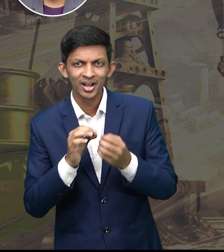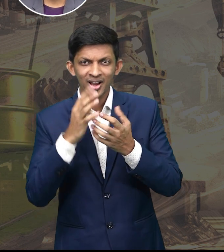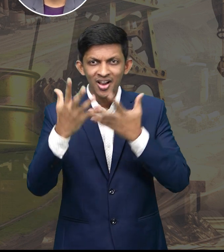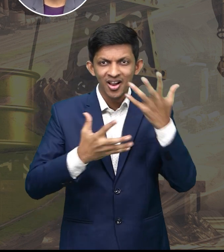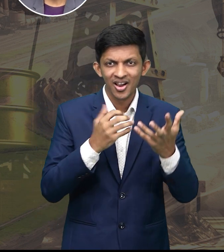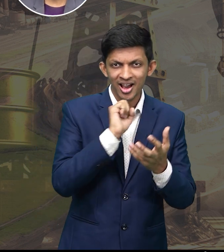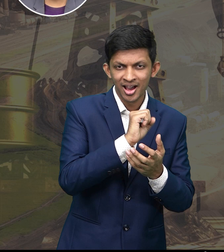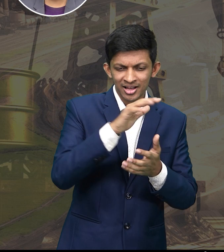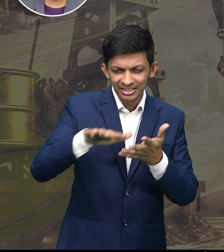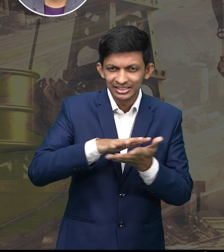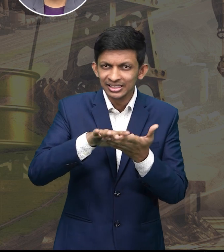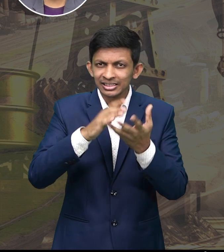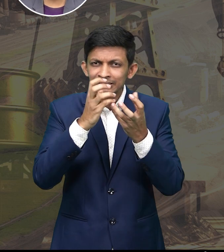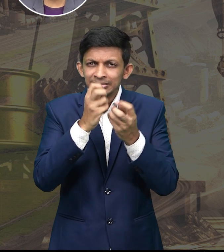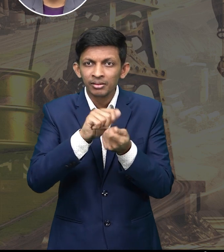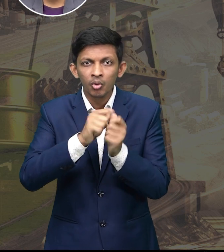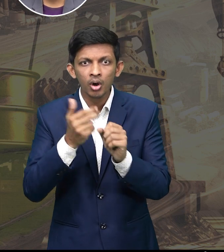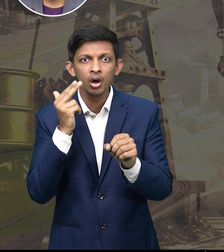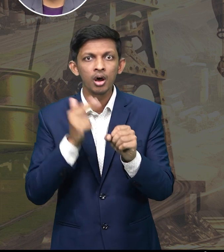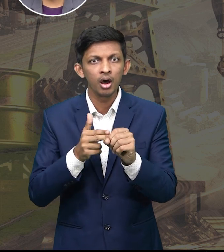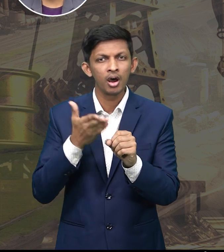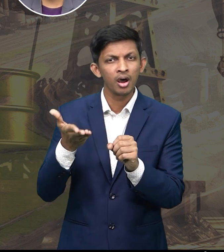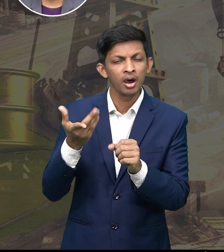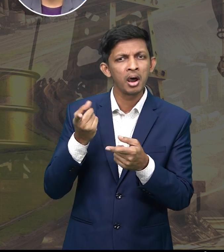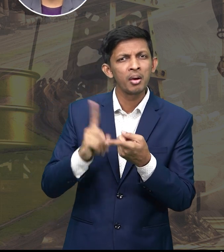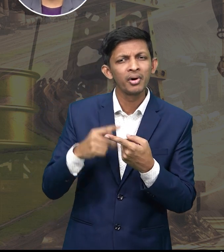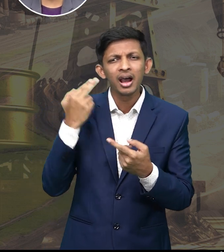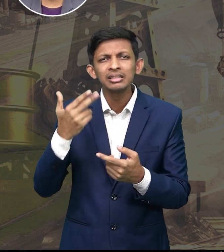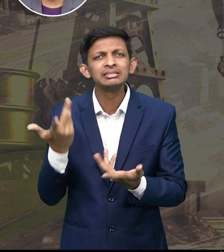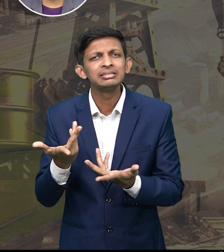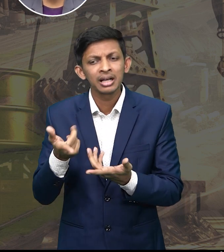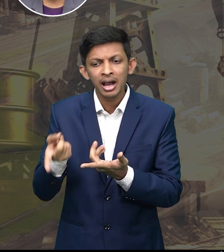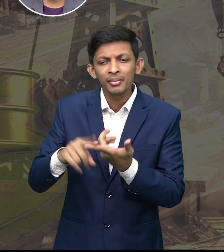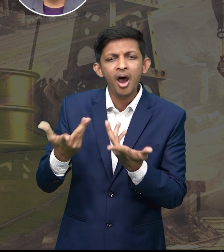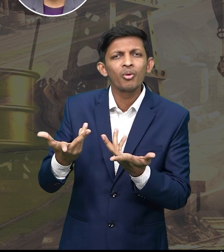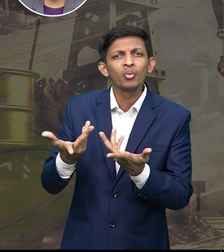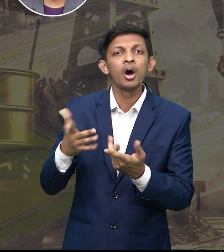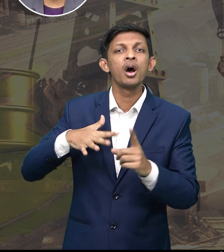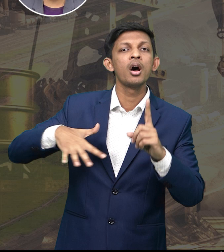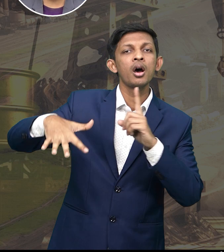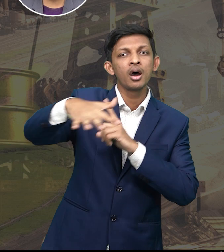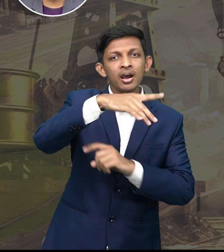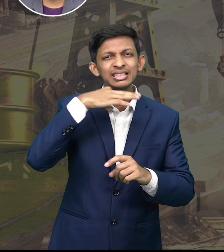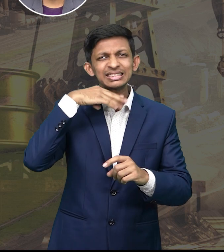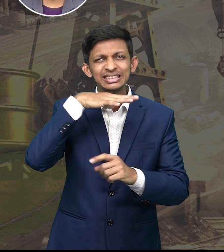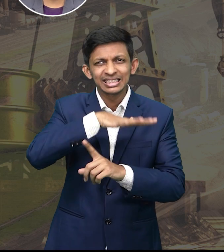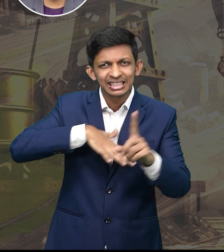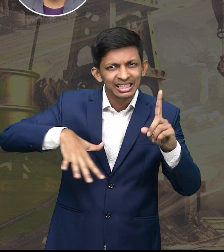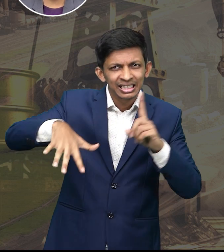However, burning of fossil fuels causes pollution apart from depletion